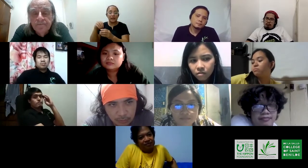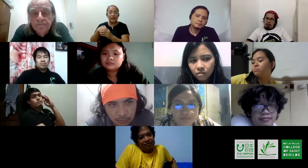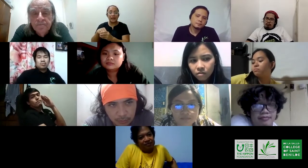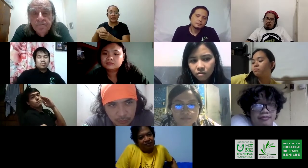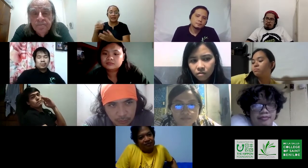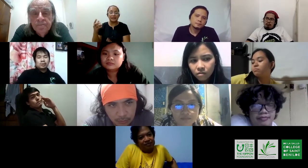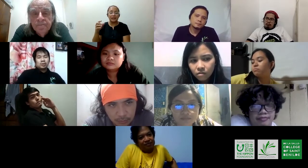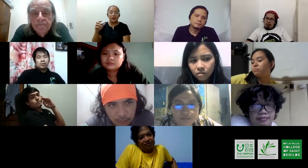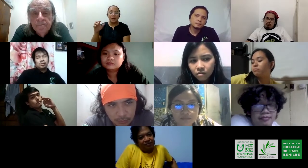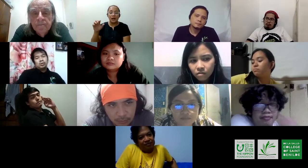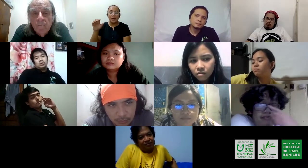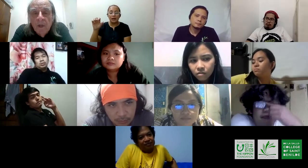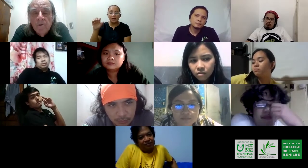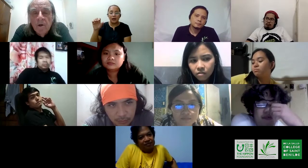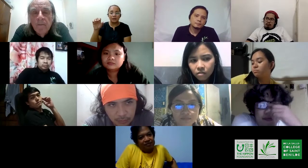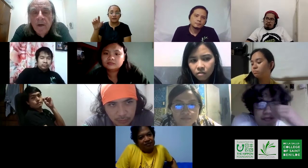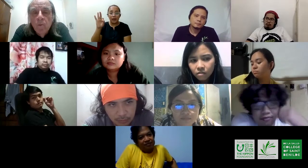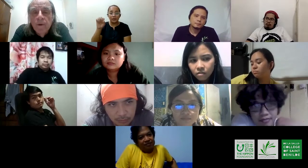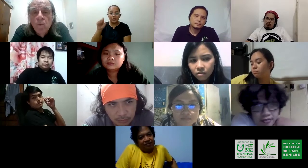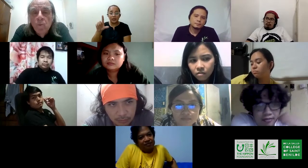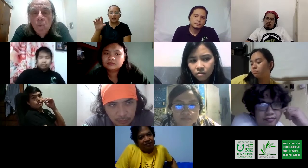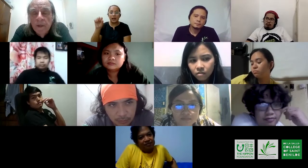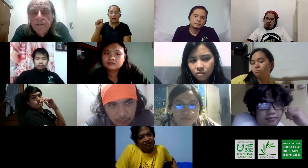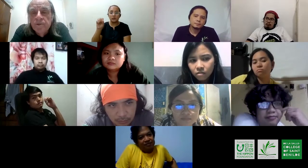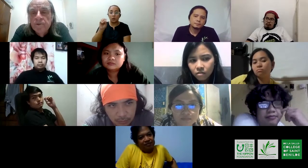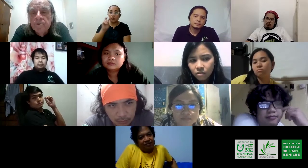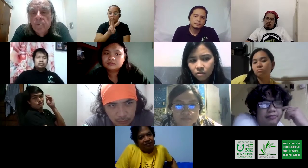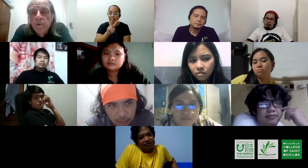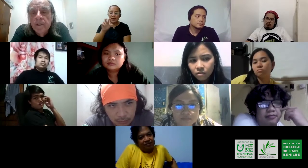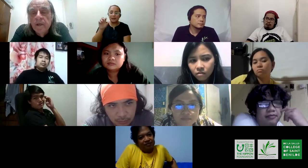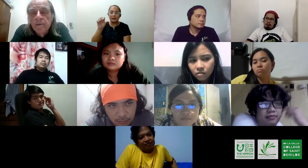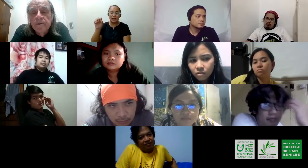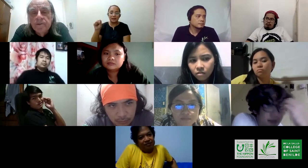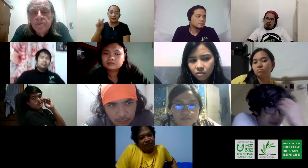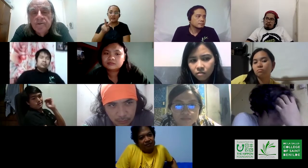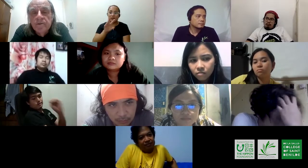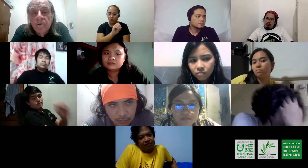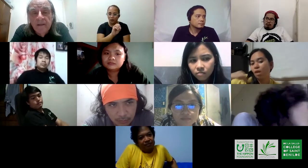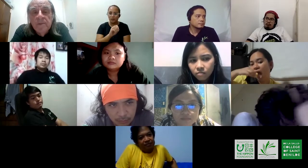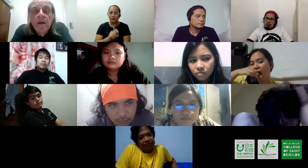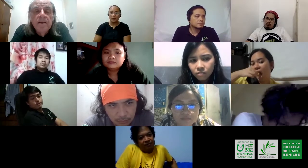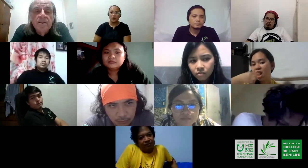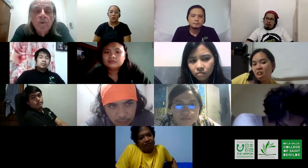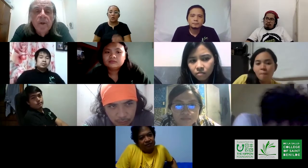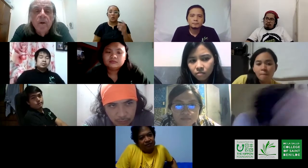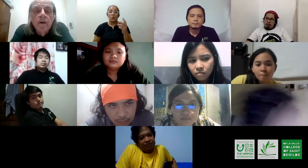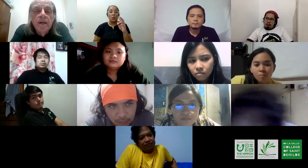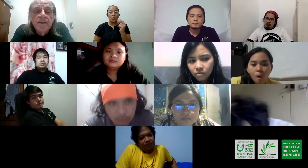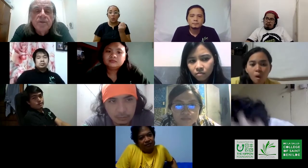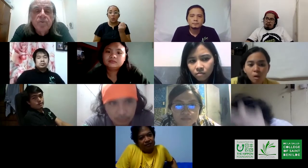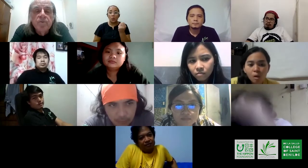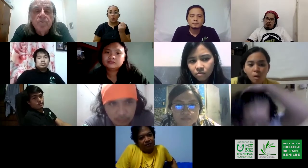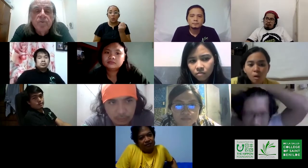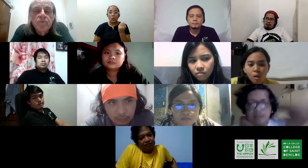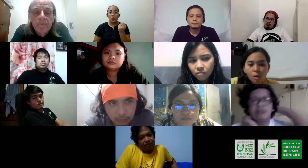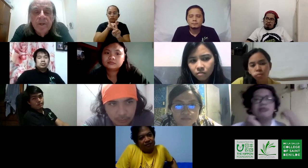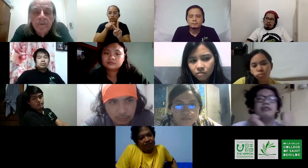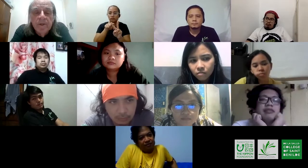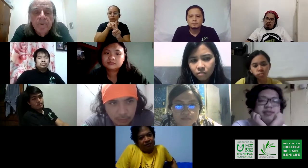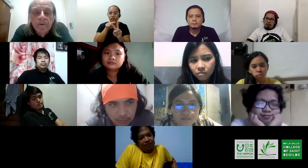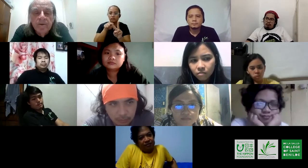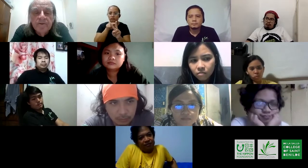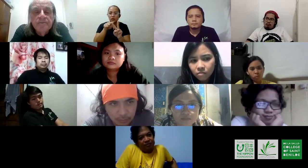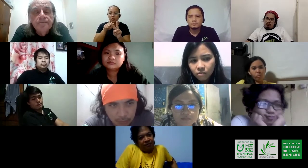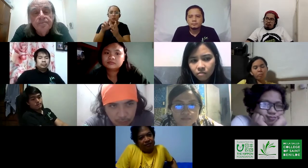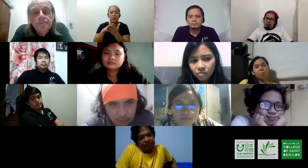SVO. And talk about when one is used and when the other is used. Okay? So we learn as we're developing